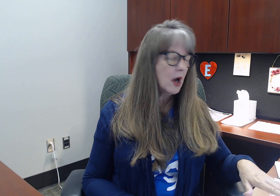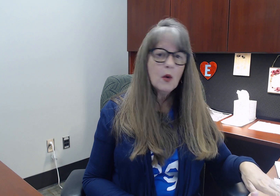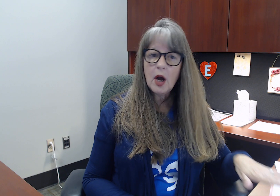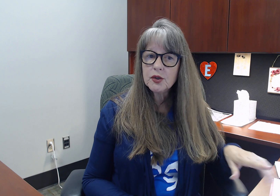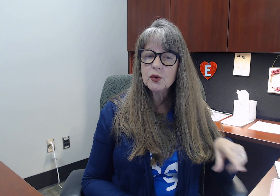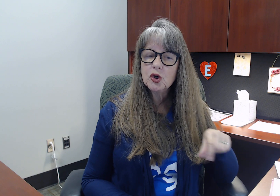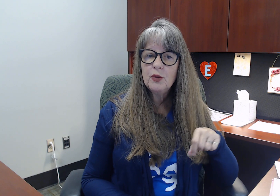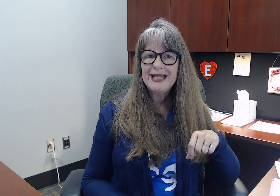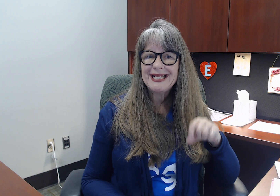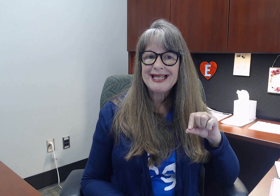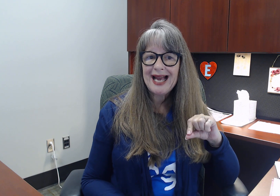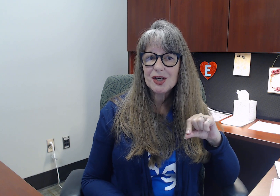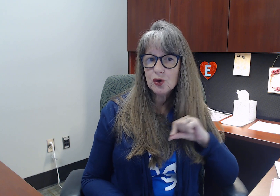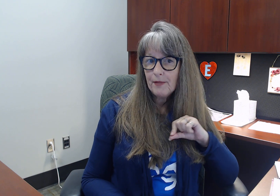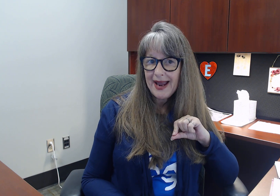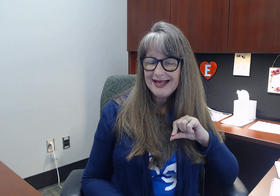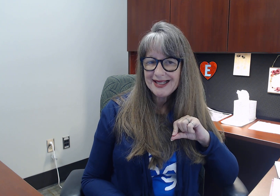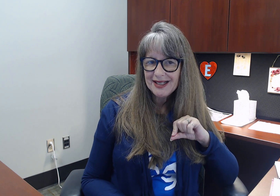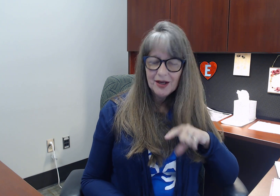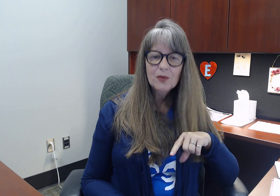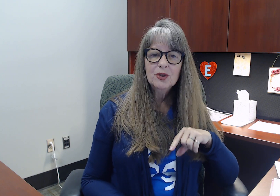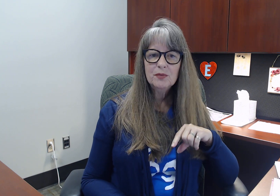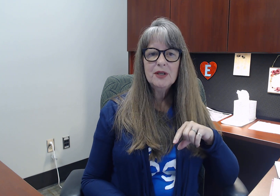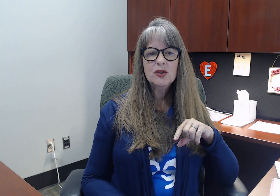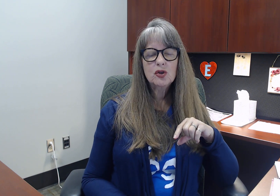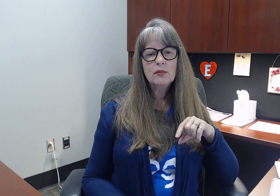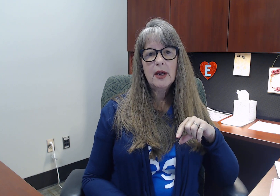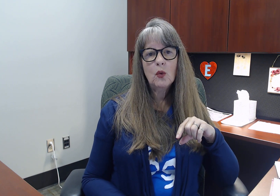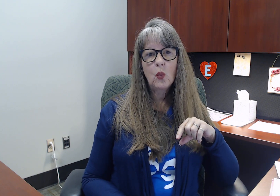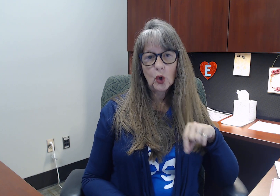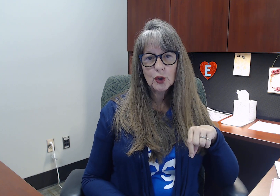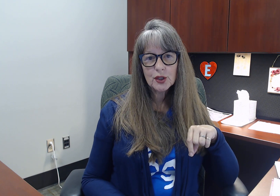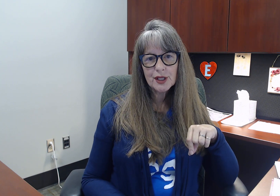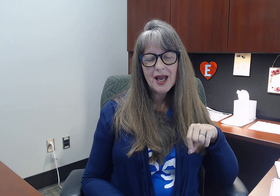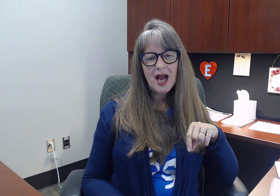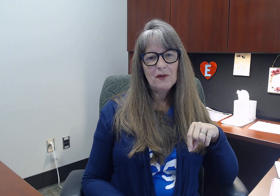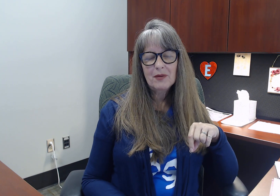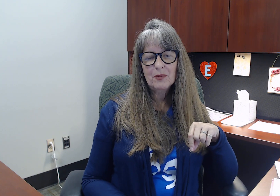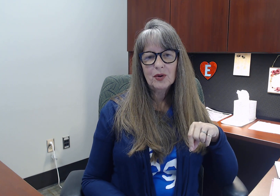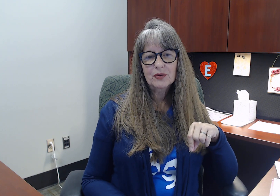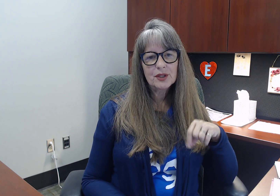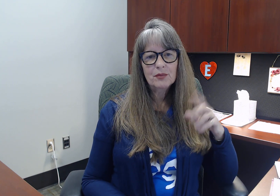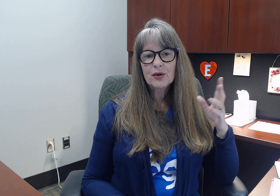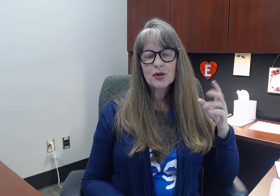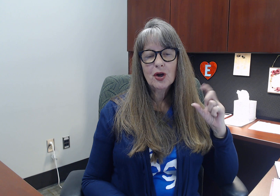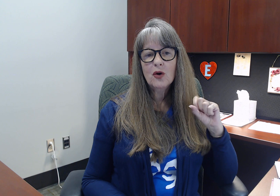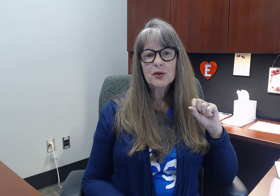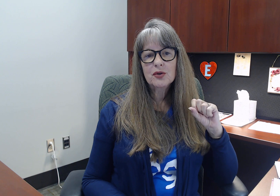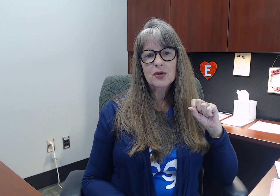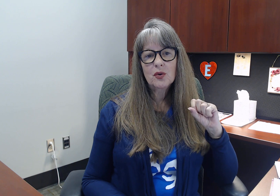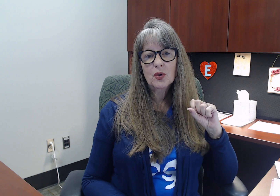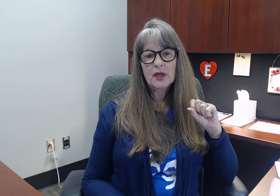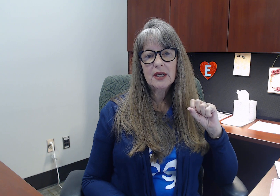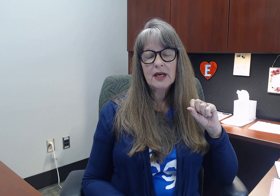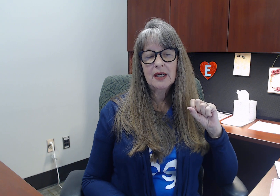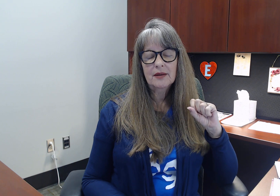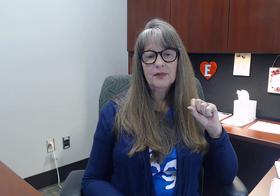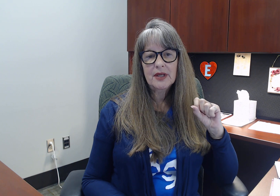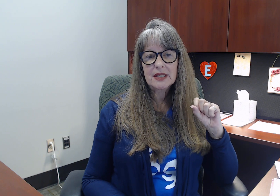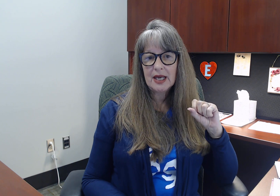Also to exacerbate, which means to make worse. I remember some years ago I was using the word